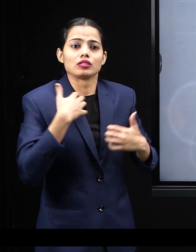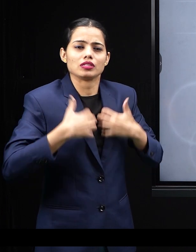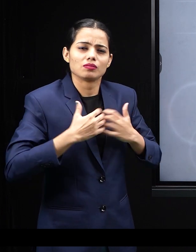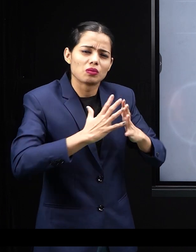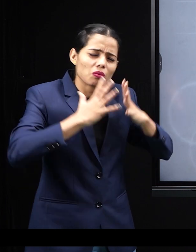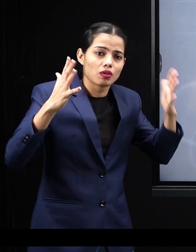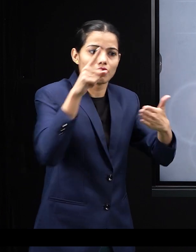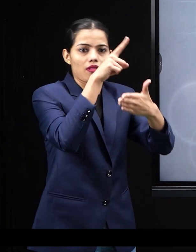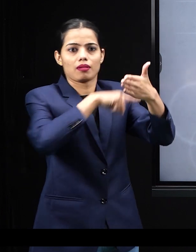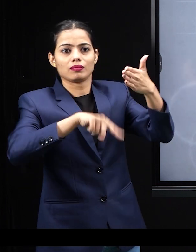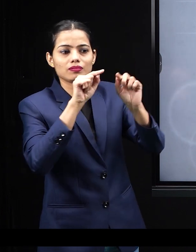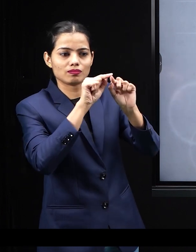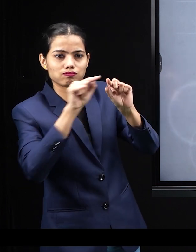properties.